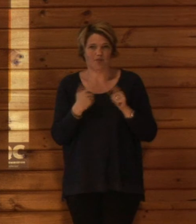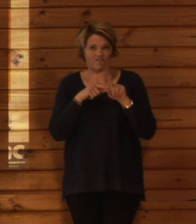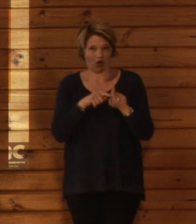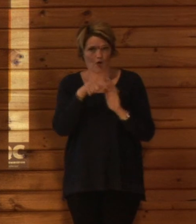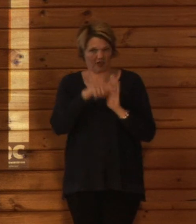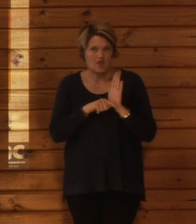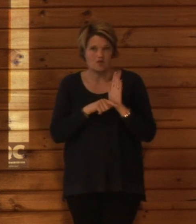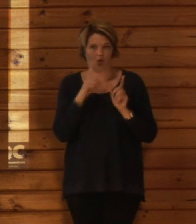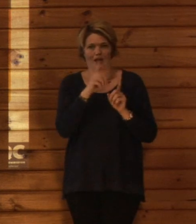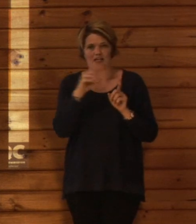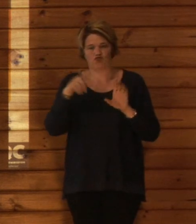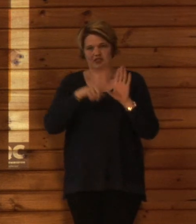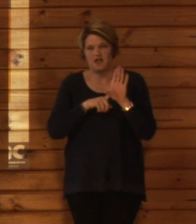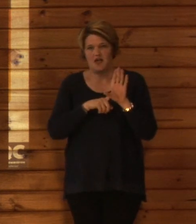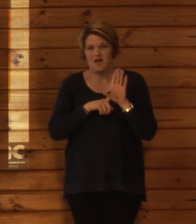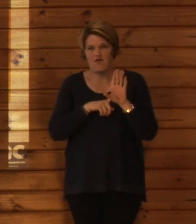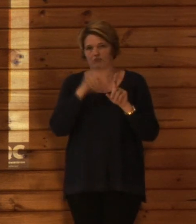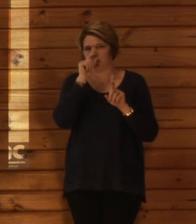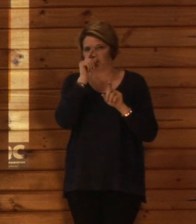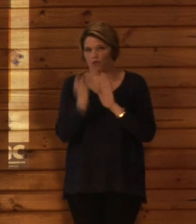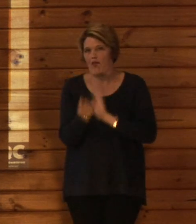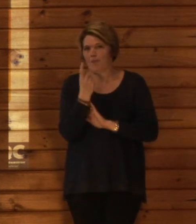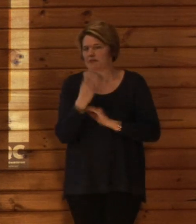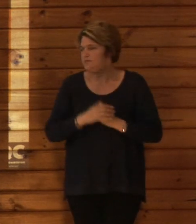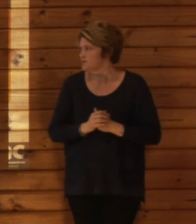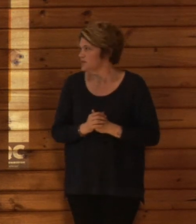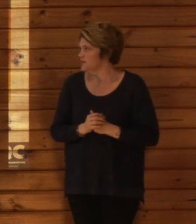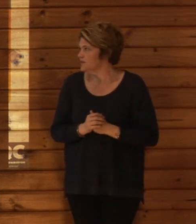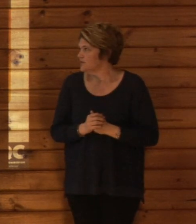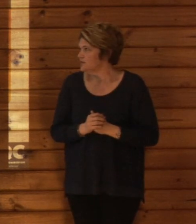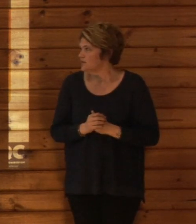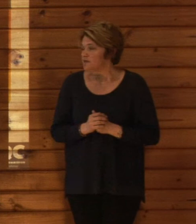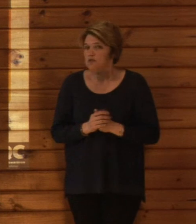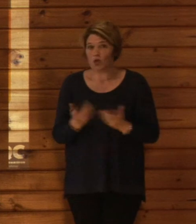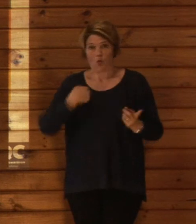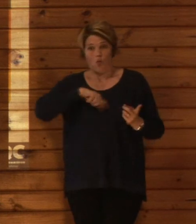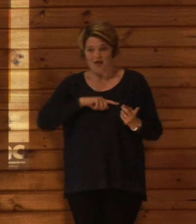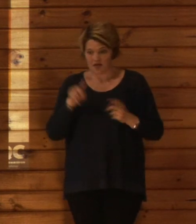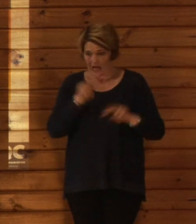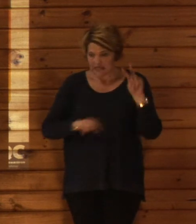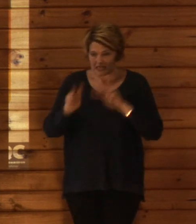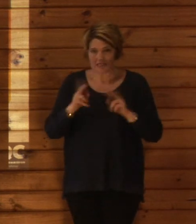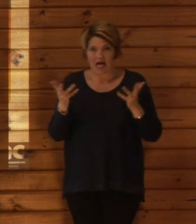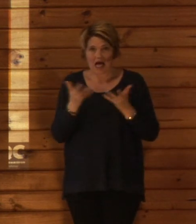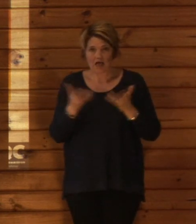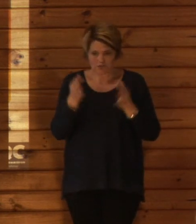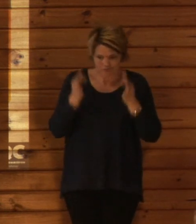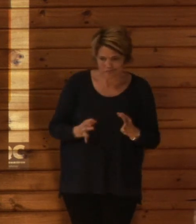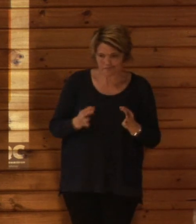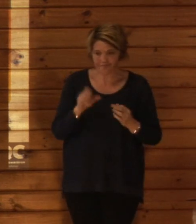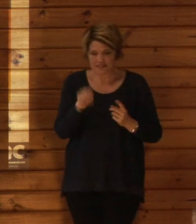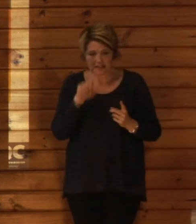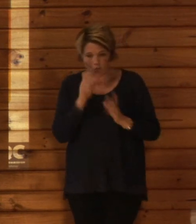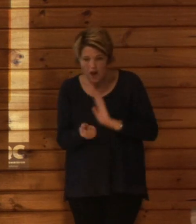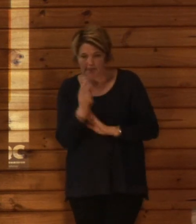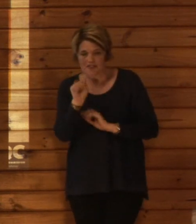So how do we assess whether or not this increased liquefaction vulnerability has occurred? There's 4 key pieces